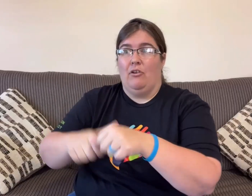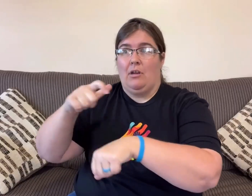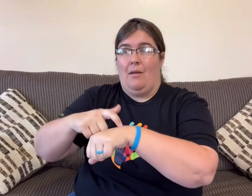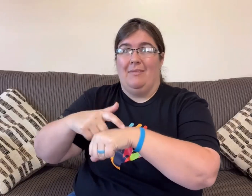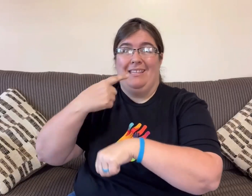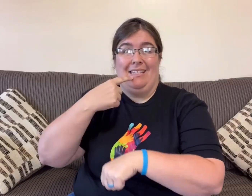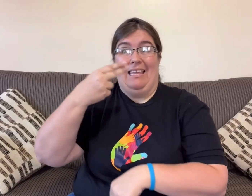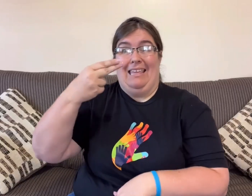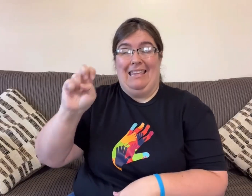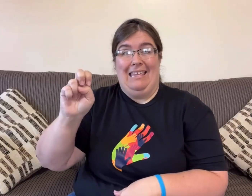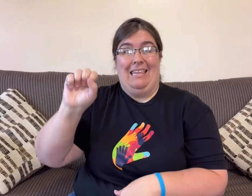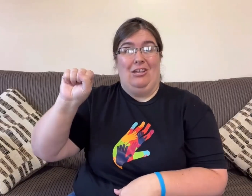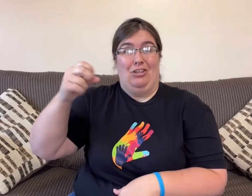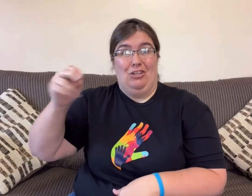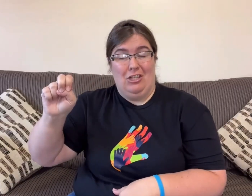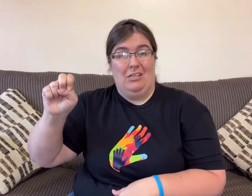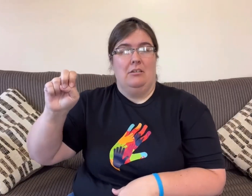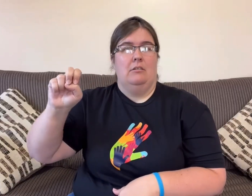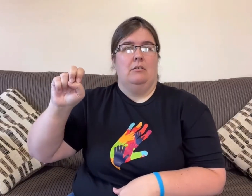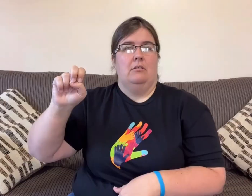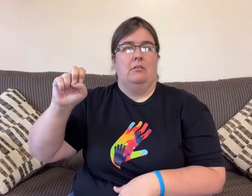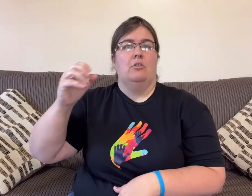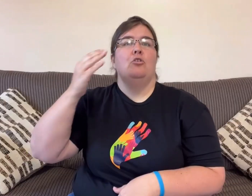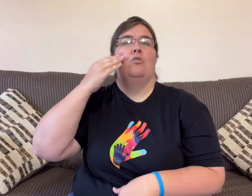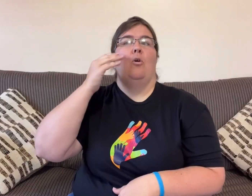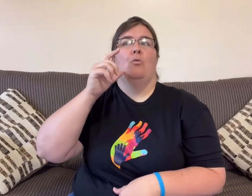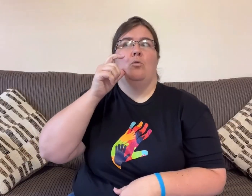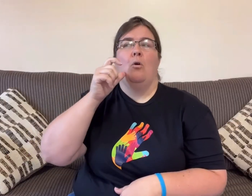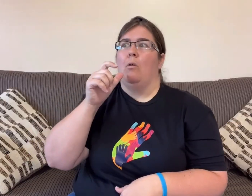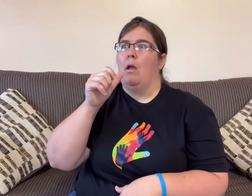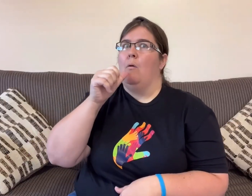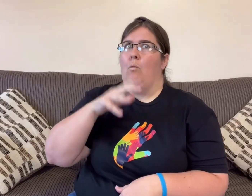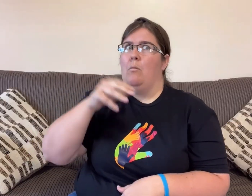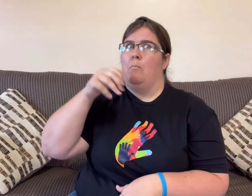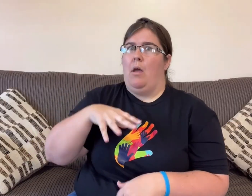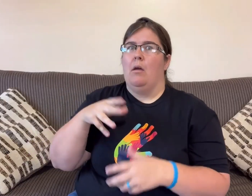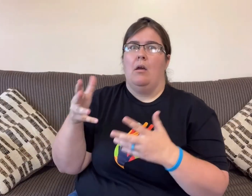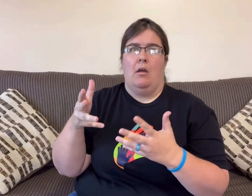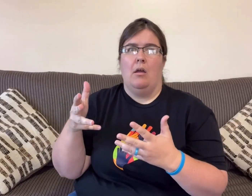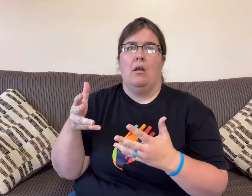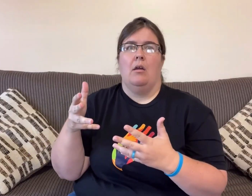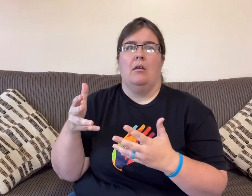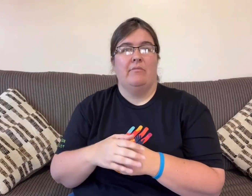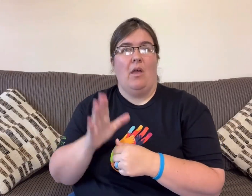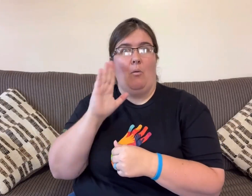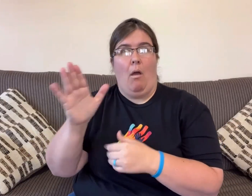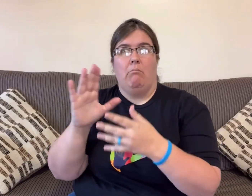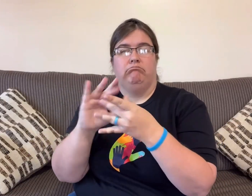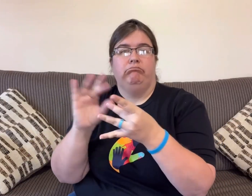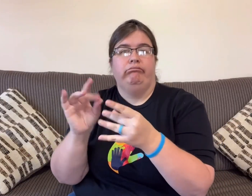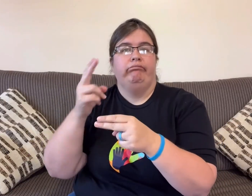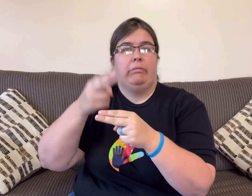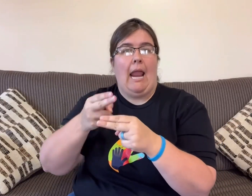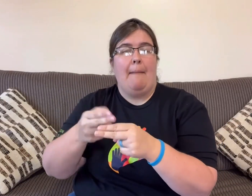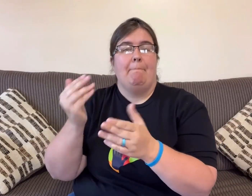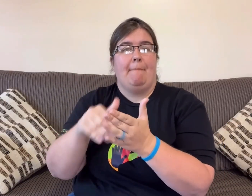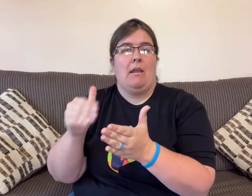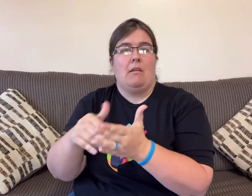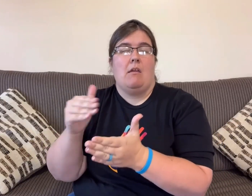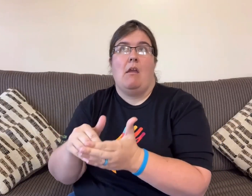they say he or she, you know it's a man or a woman, which helps you piece together clues. And in English, they'll use names